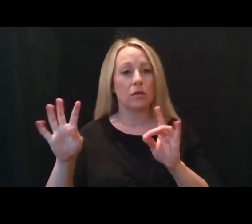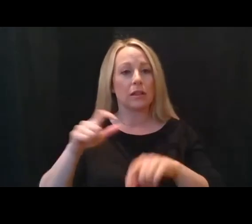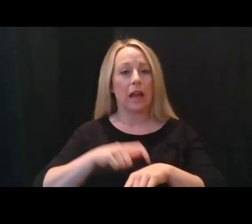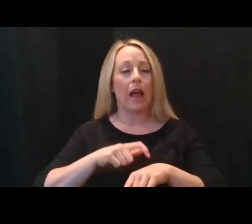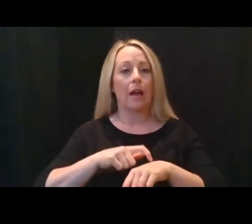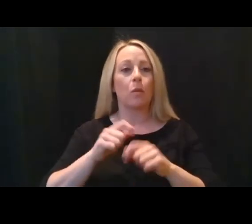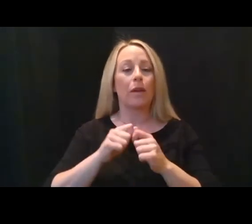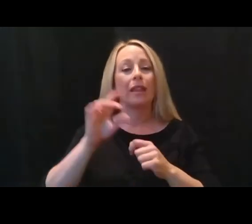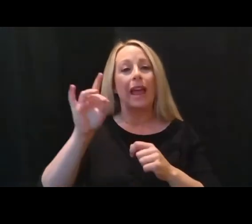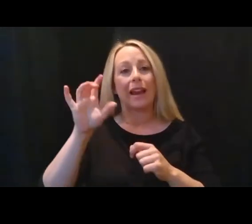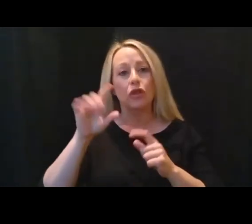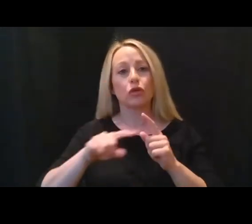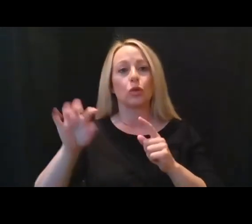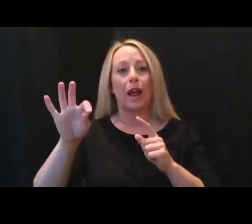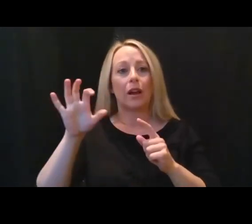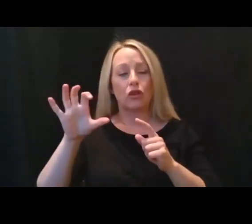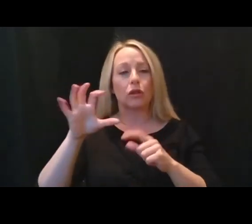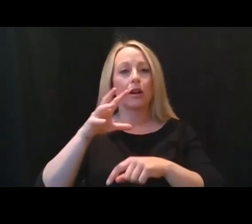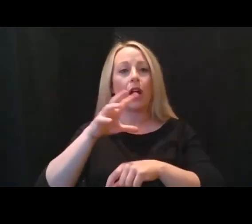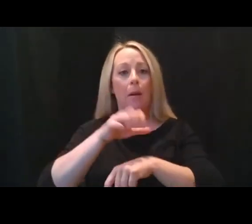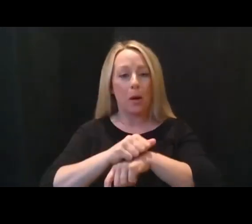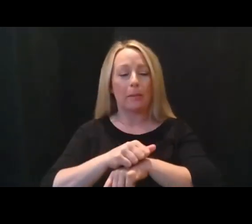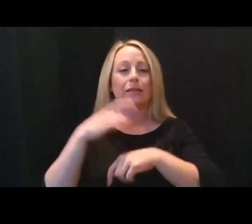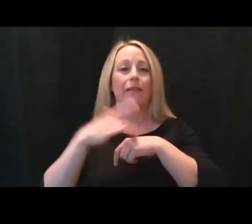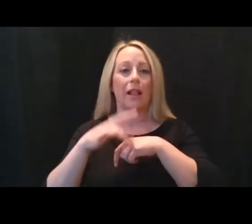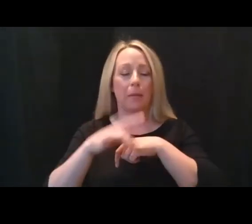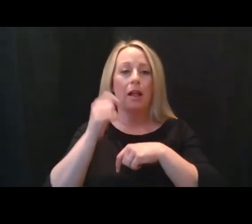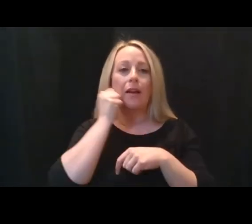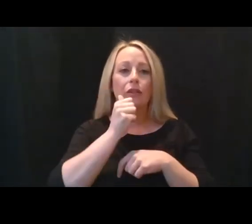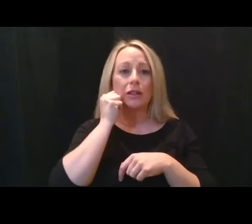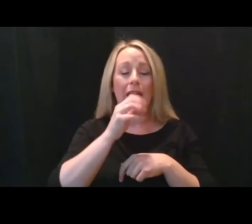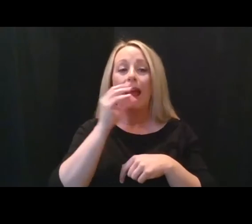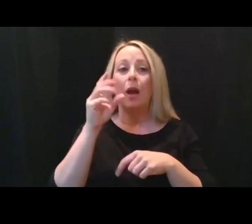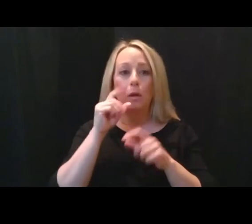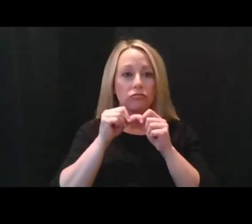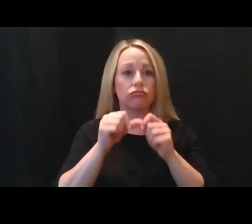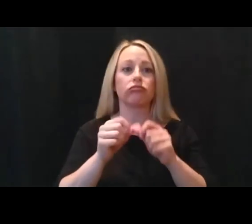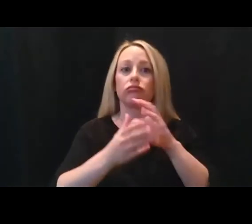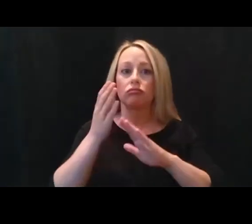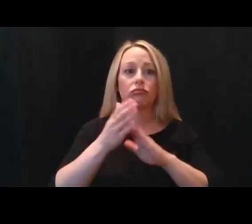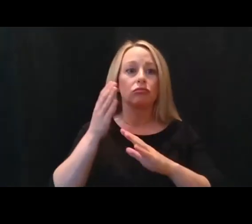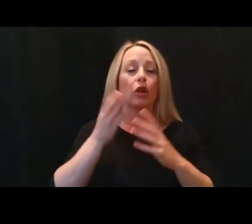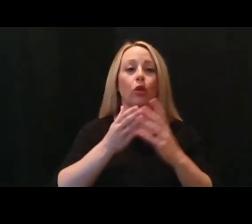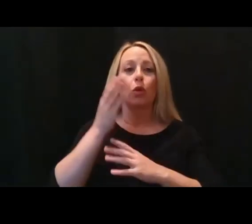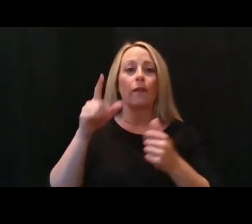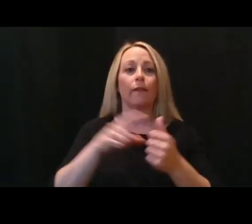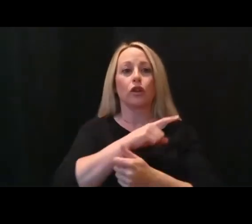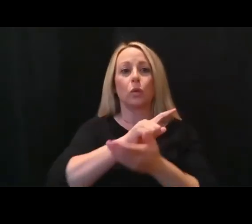to 900 appointments available each day, and they will remain in operation through the first week of June.